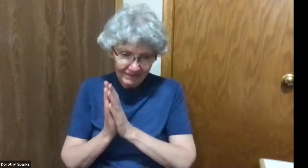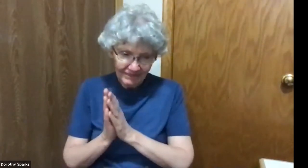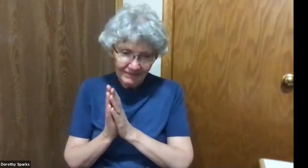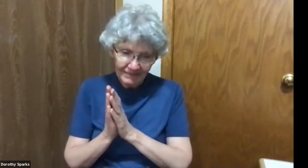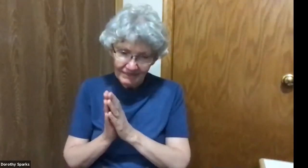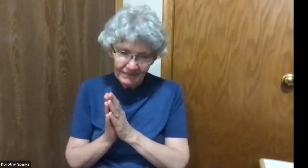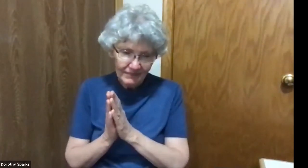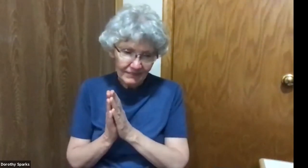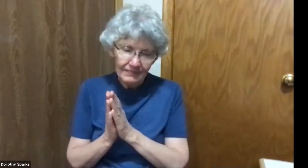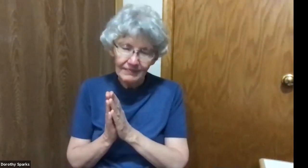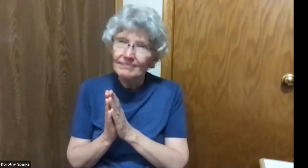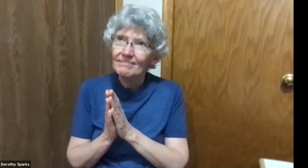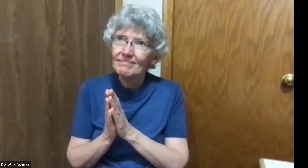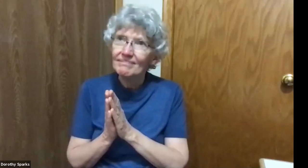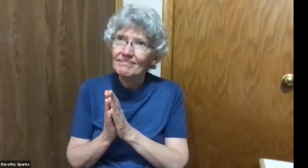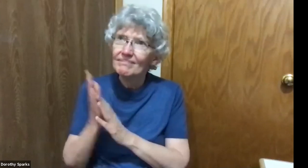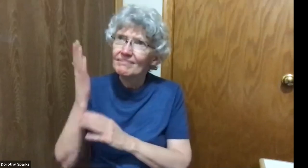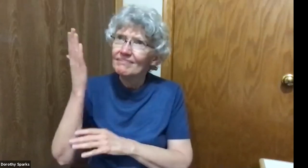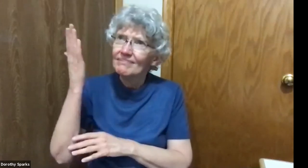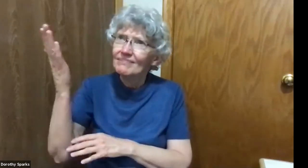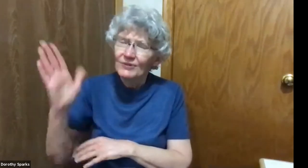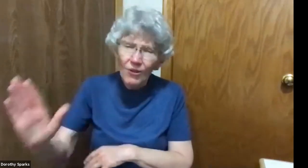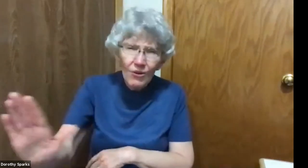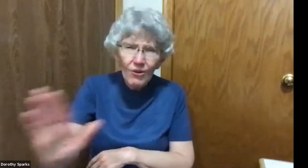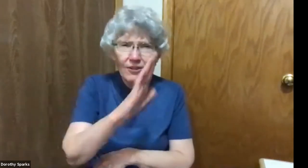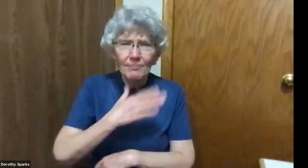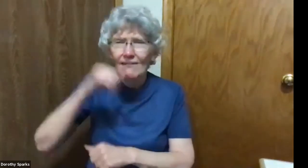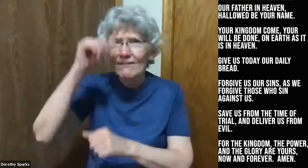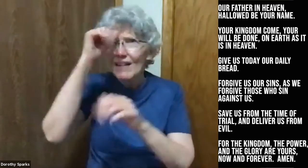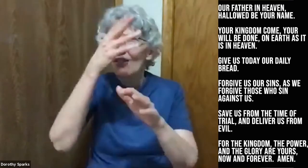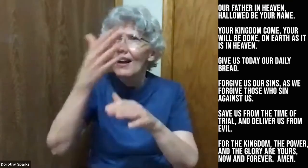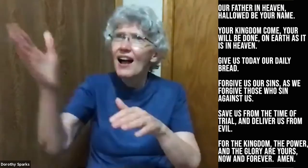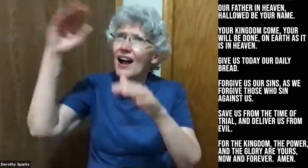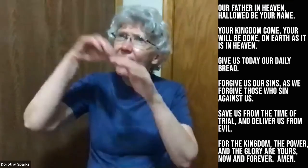And now let us pray as Jesus taught. There will be no English interpretation for this.